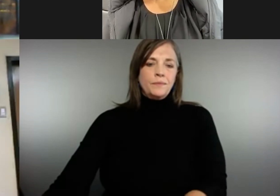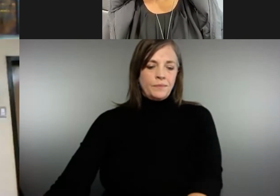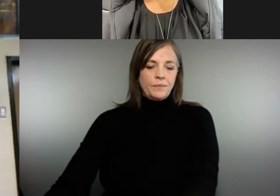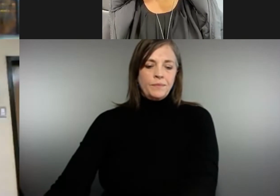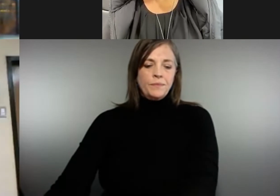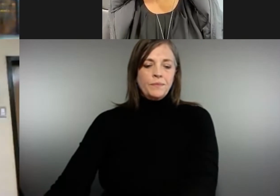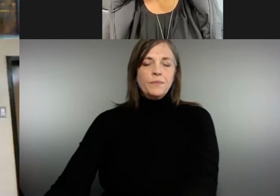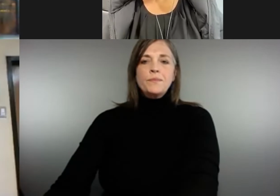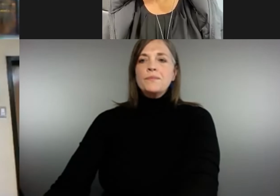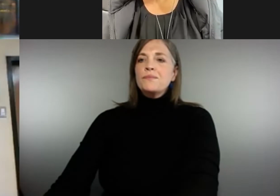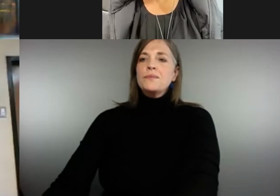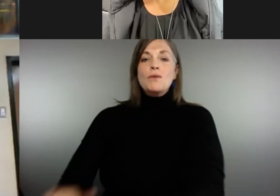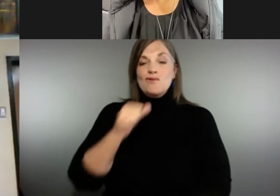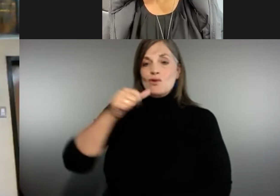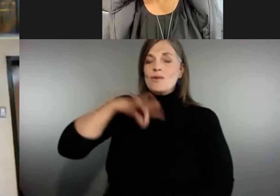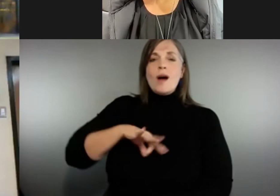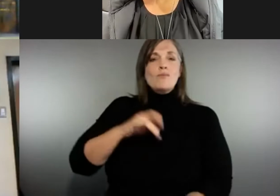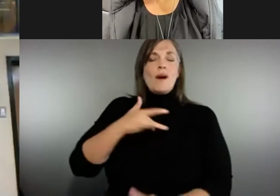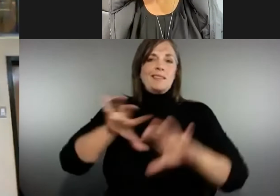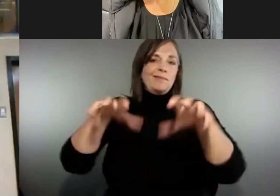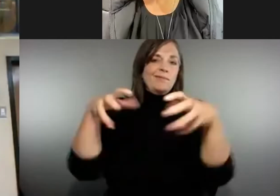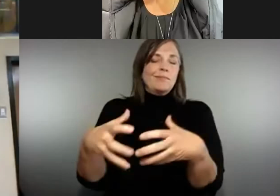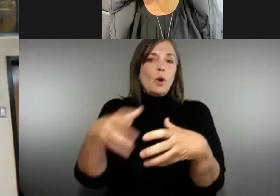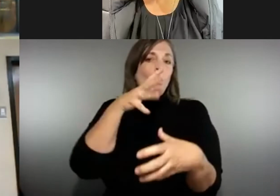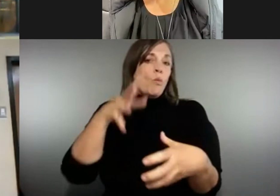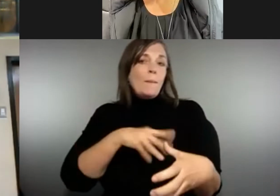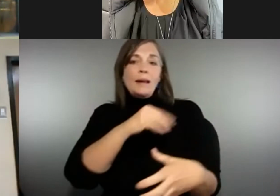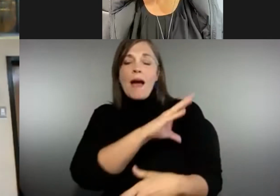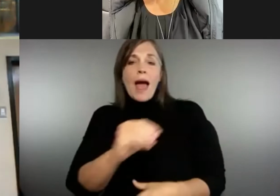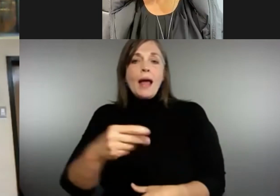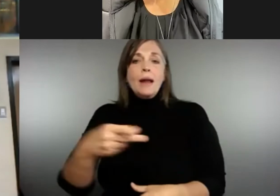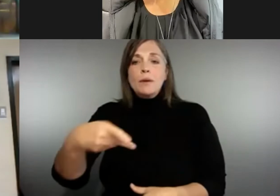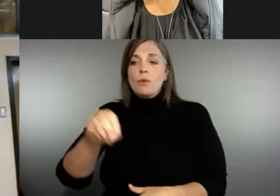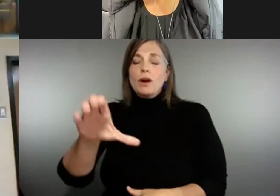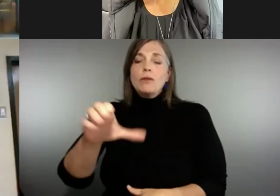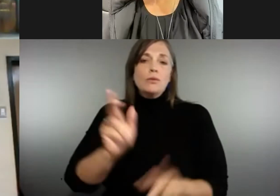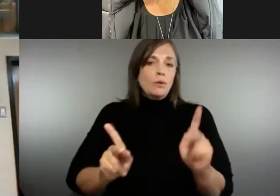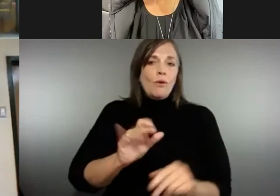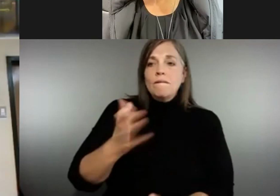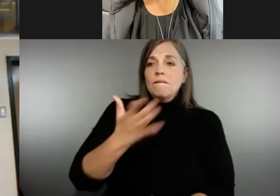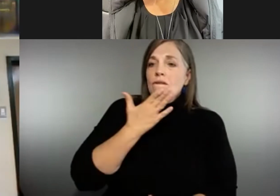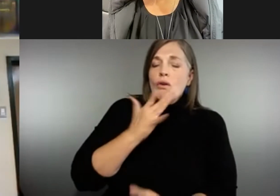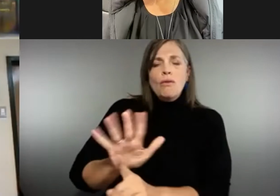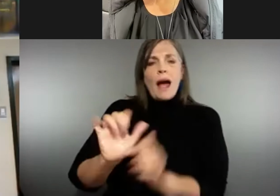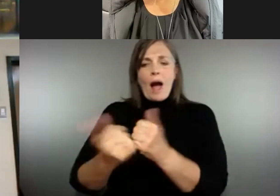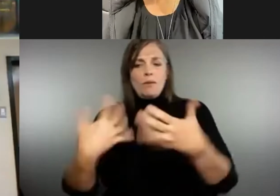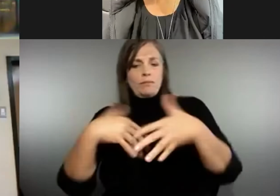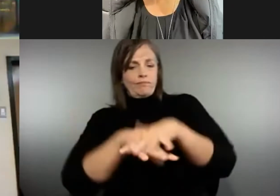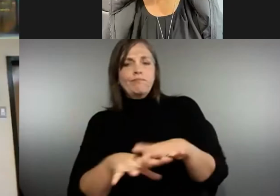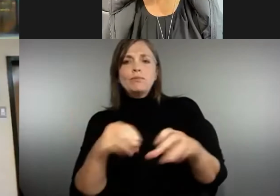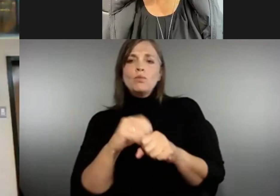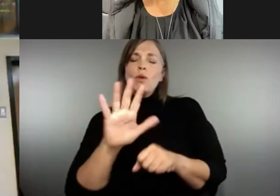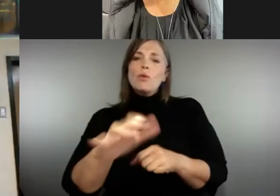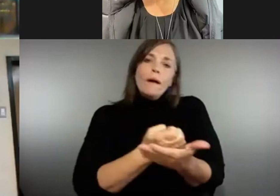color how if at all are they integrated into your economic development plan to create a stronger